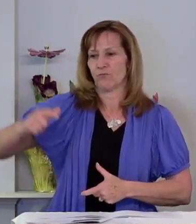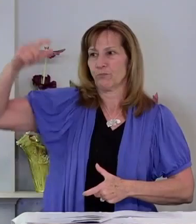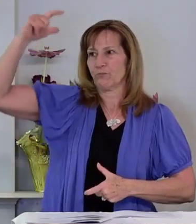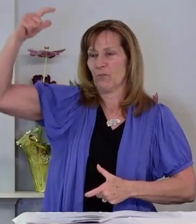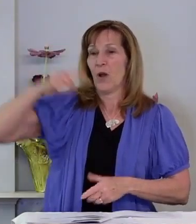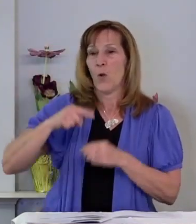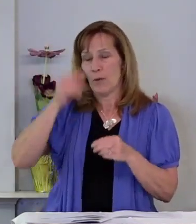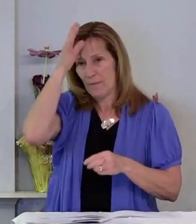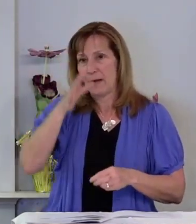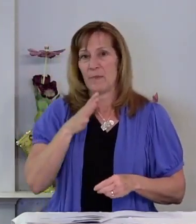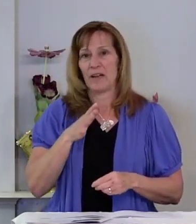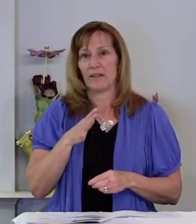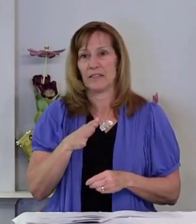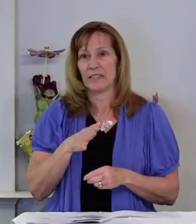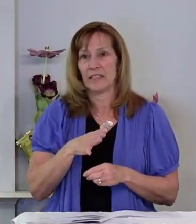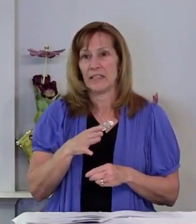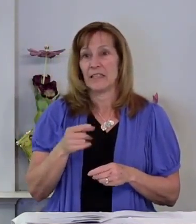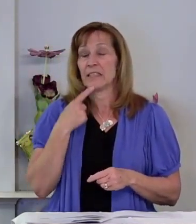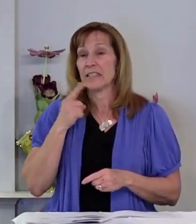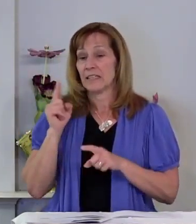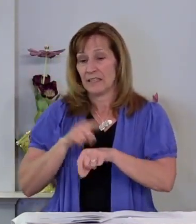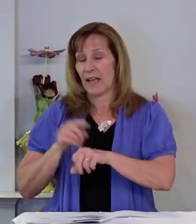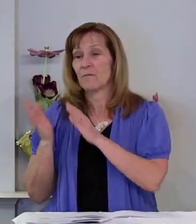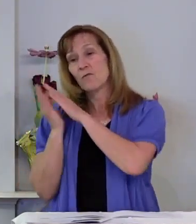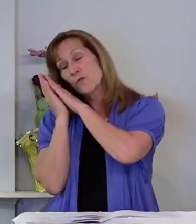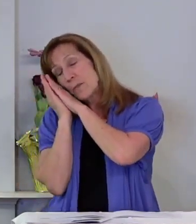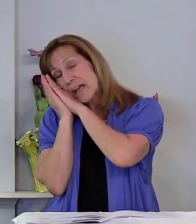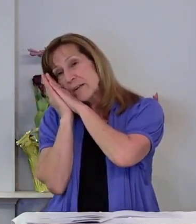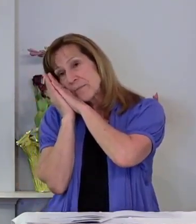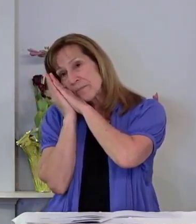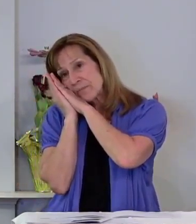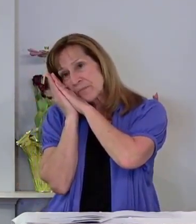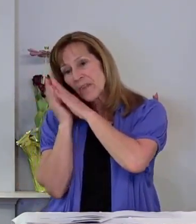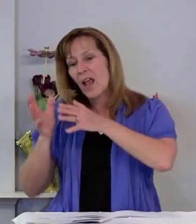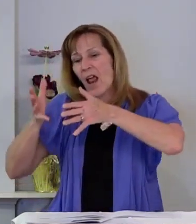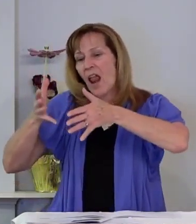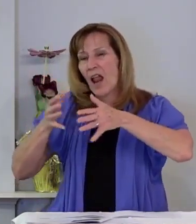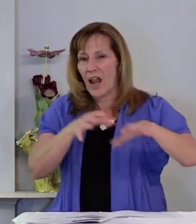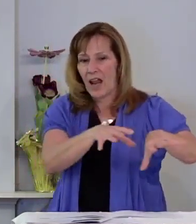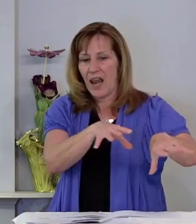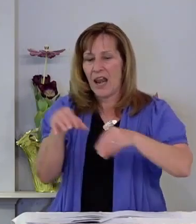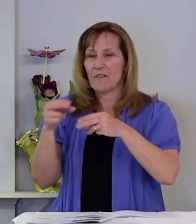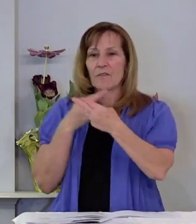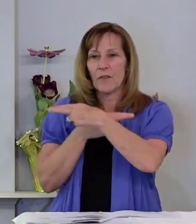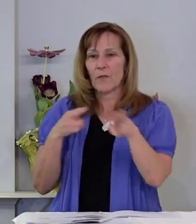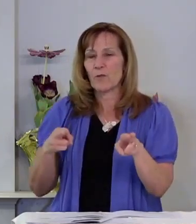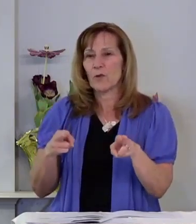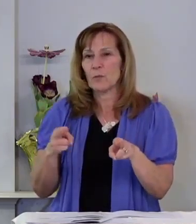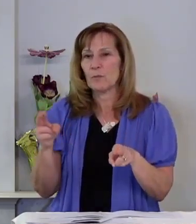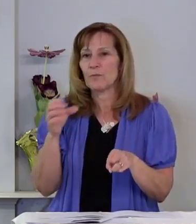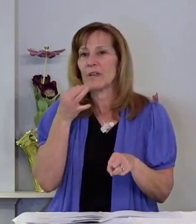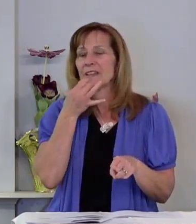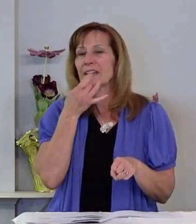And when my parents put me to bed and left the room and turned out the